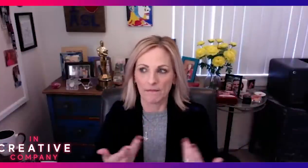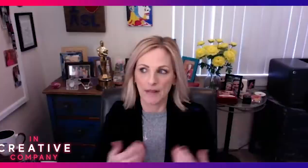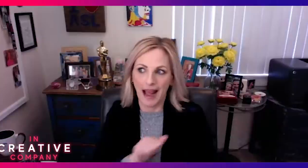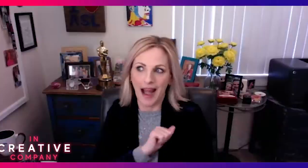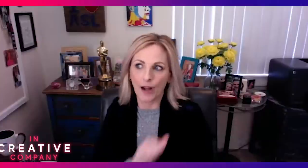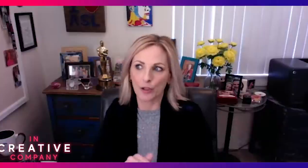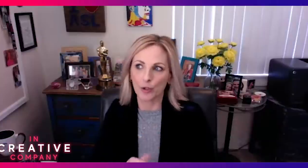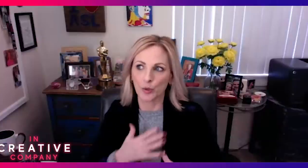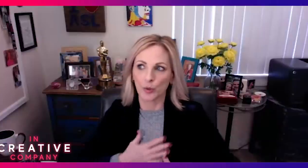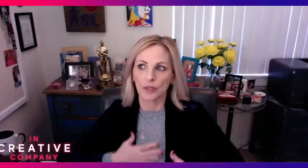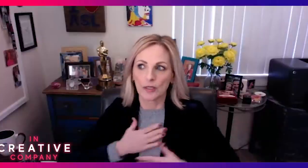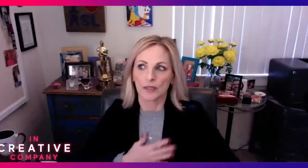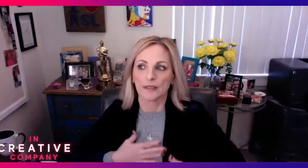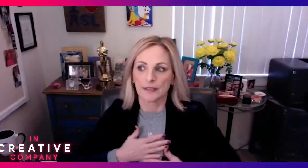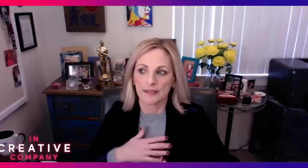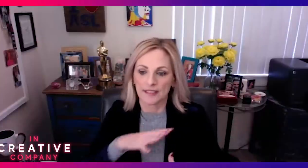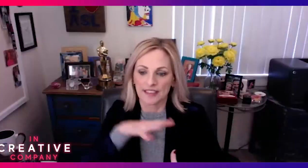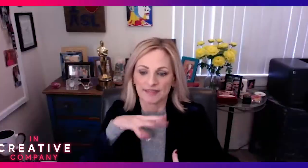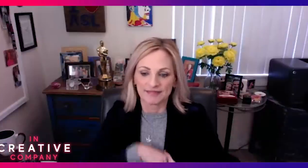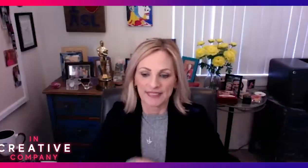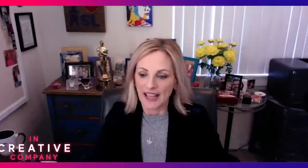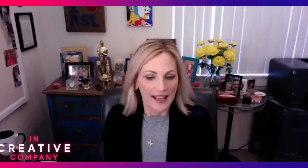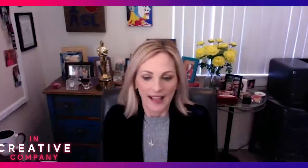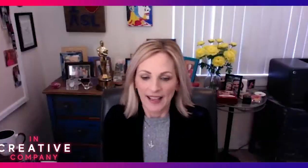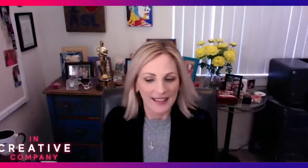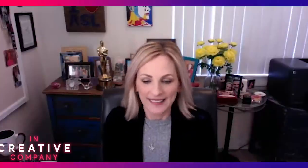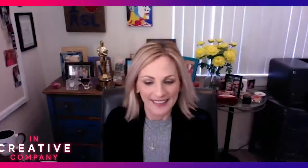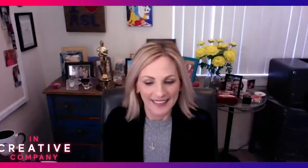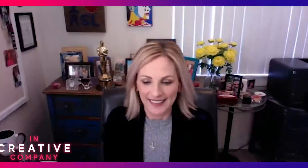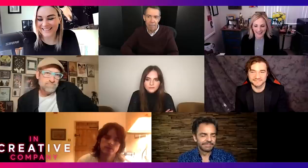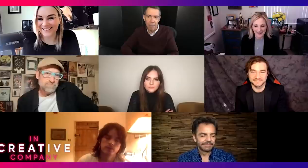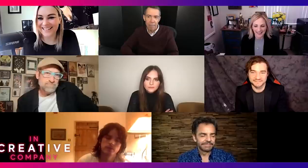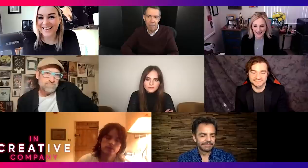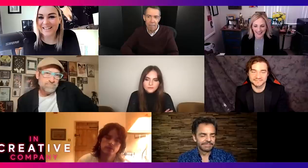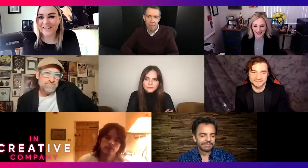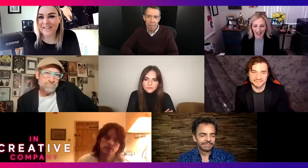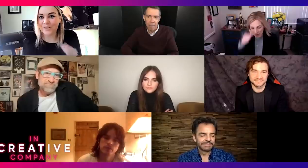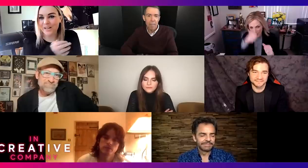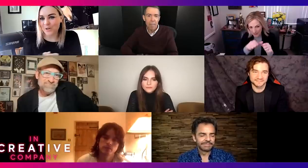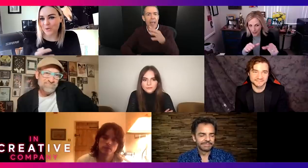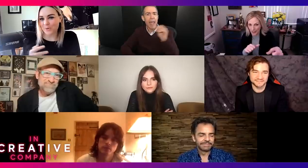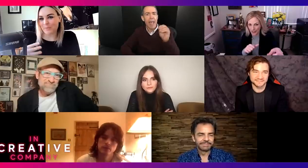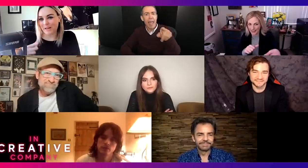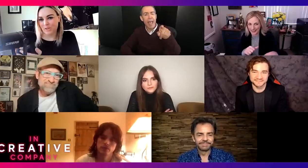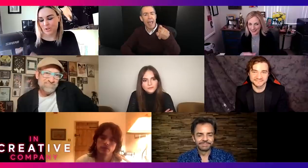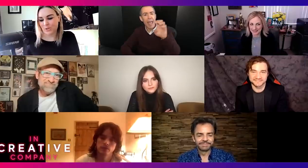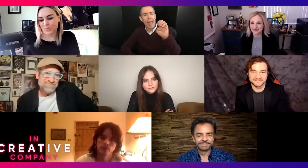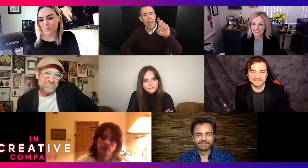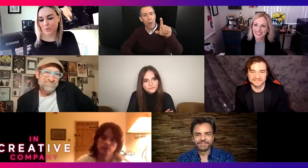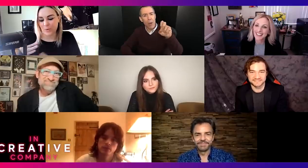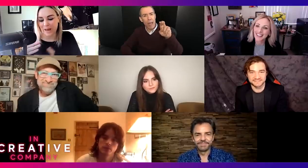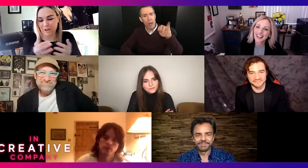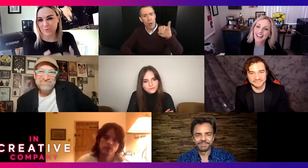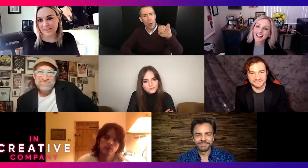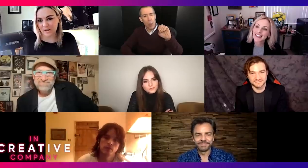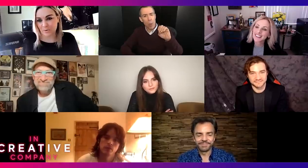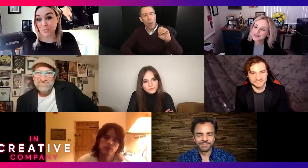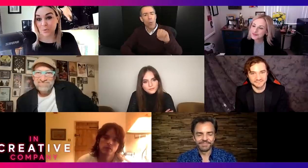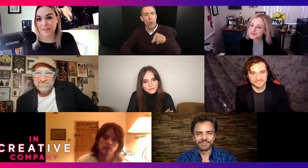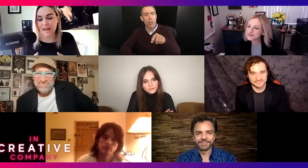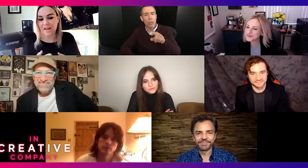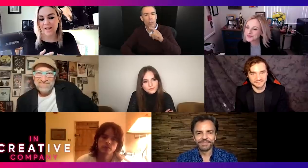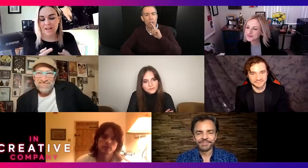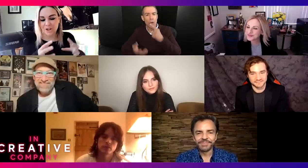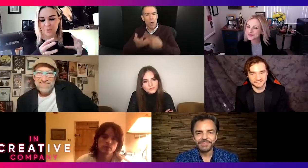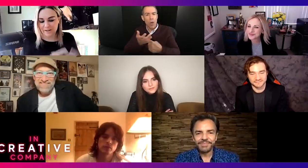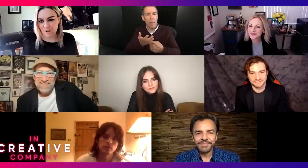in. This attitude, this feeling that she had. And Eugenio, going back to how you were saying